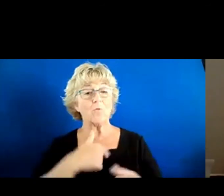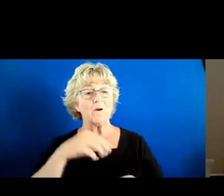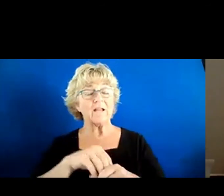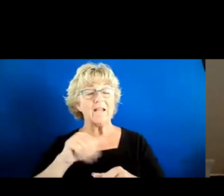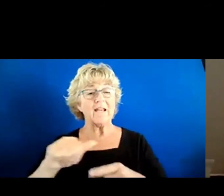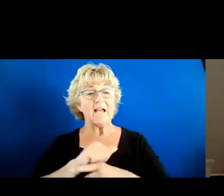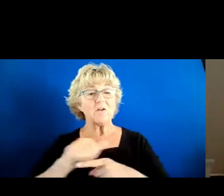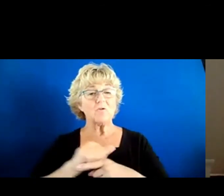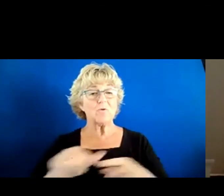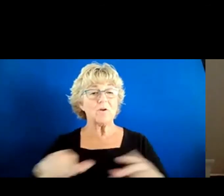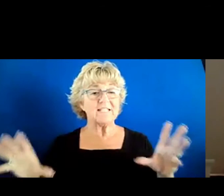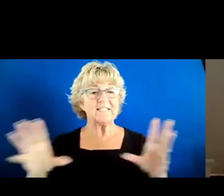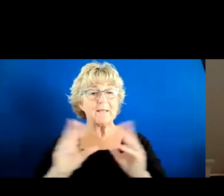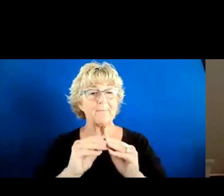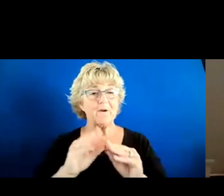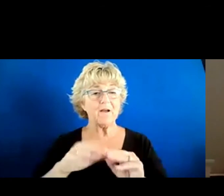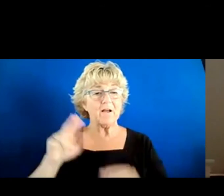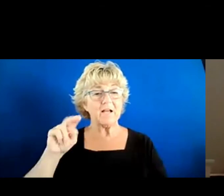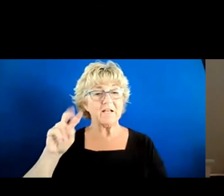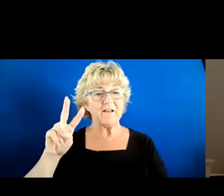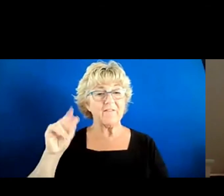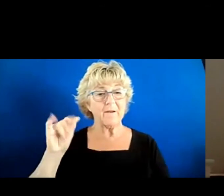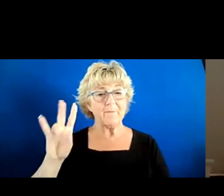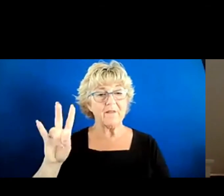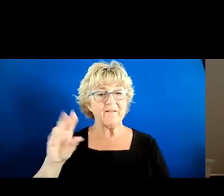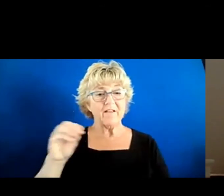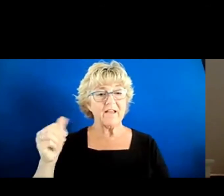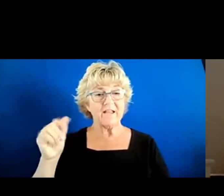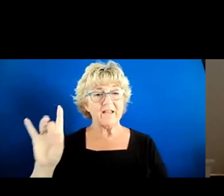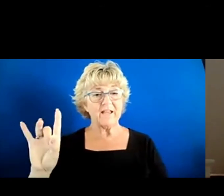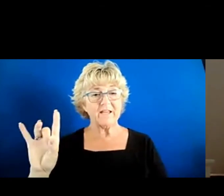going to hold it virtually on November 17th and 18th.